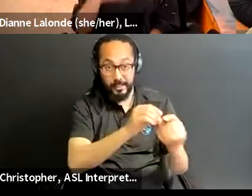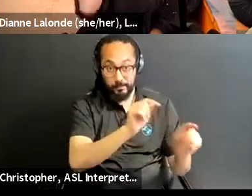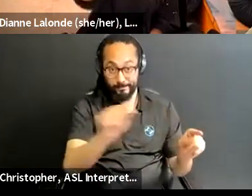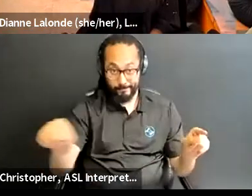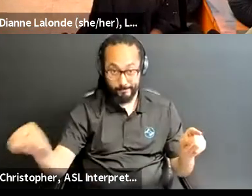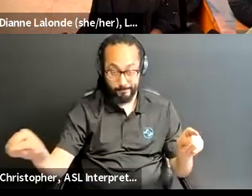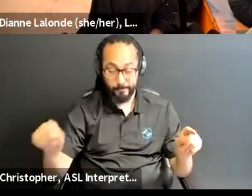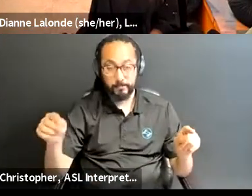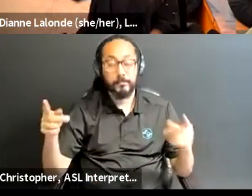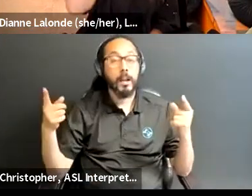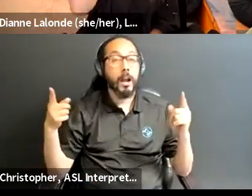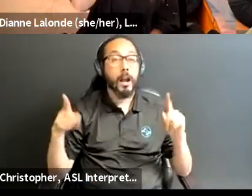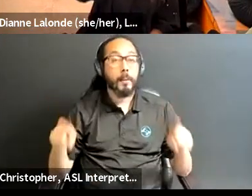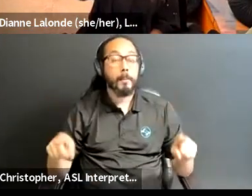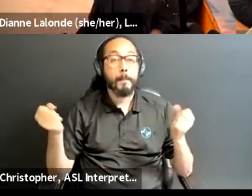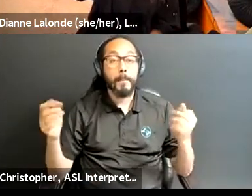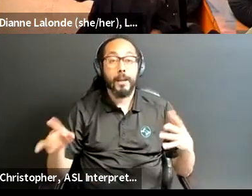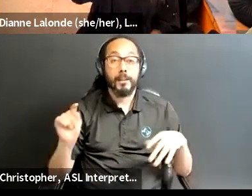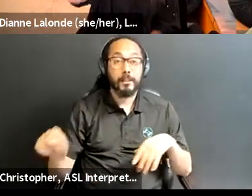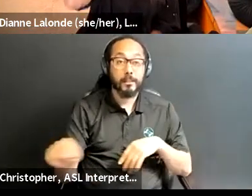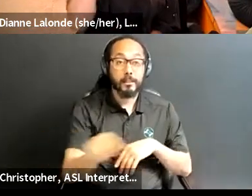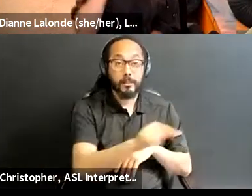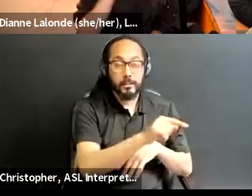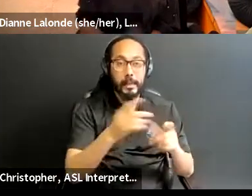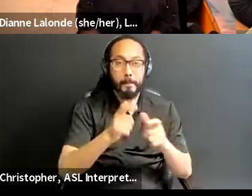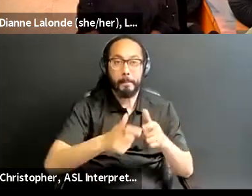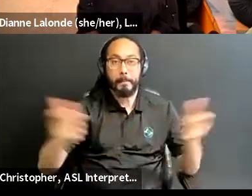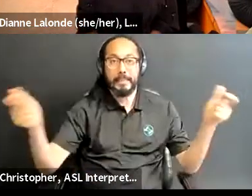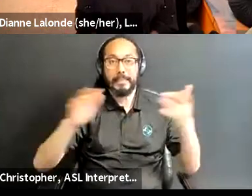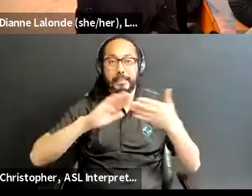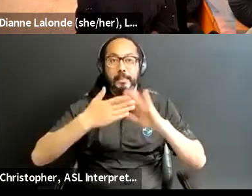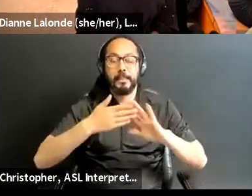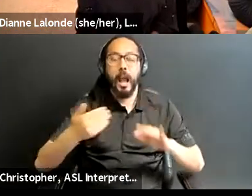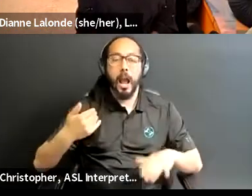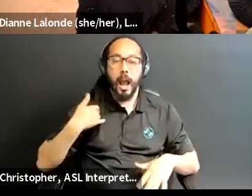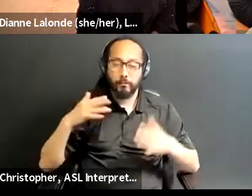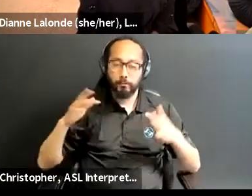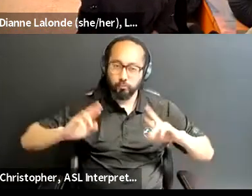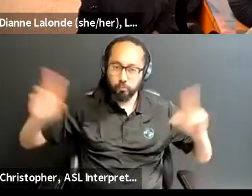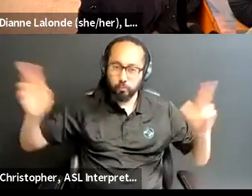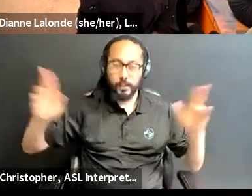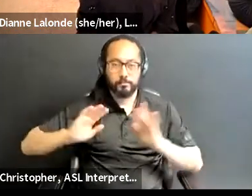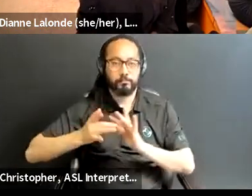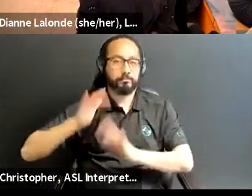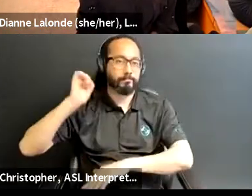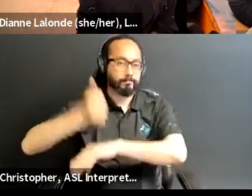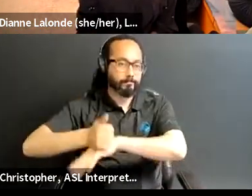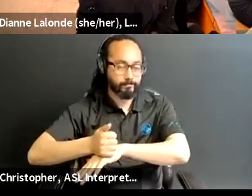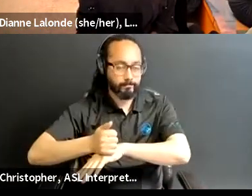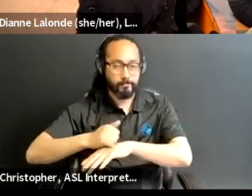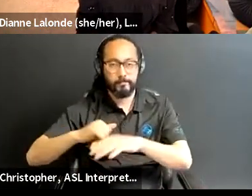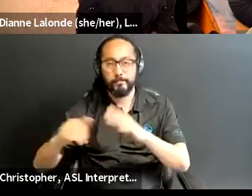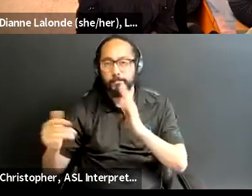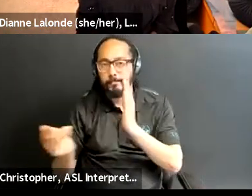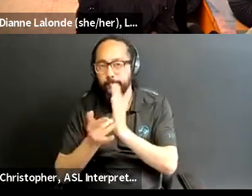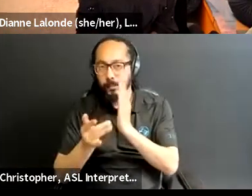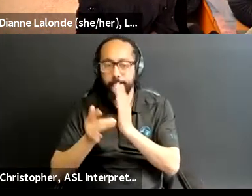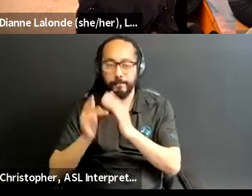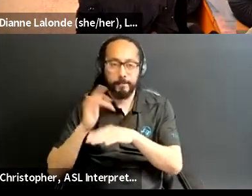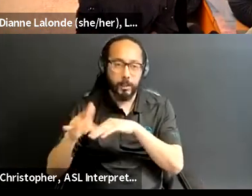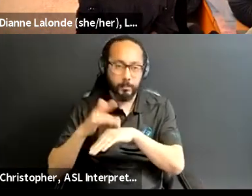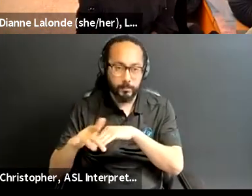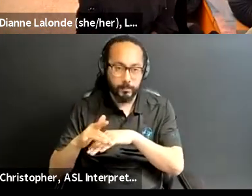in my experience, organizations in large cities seem to have more digital setup, more technologically available materials, and not only were